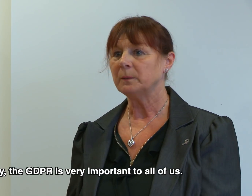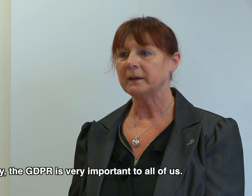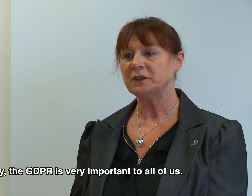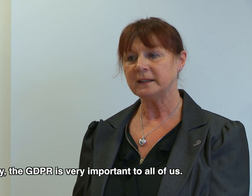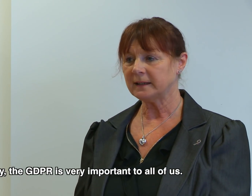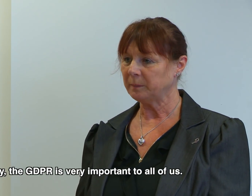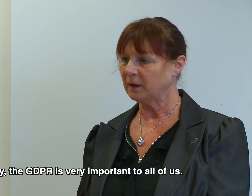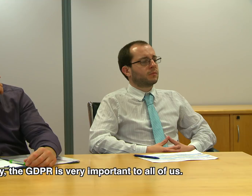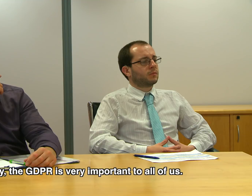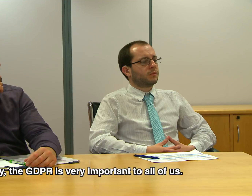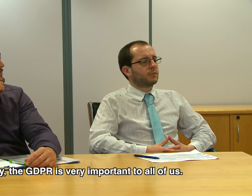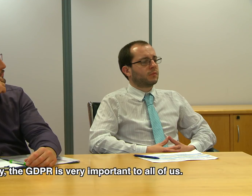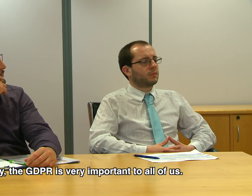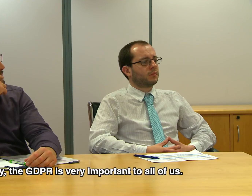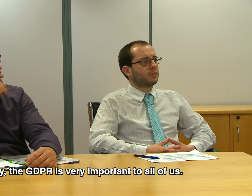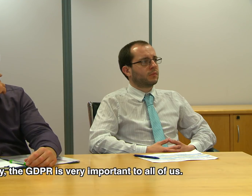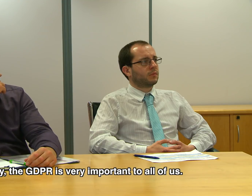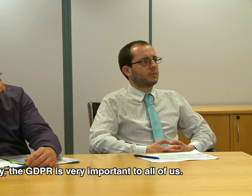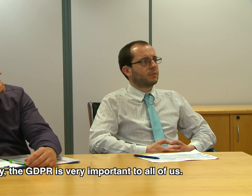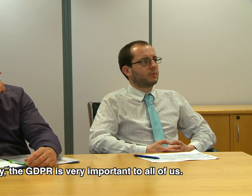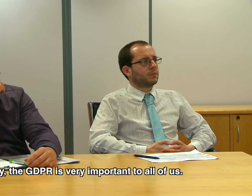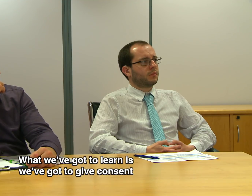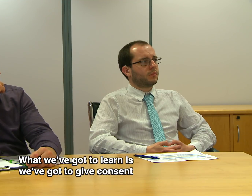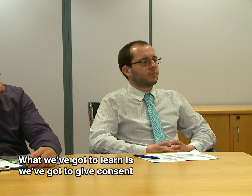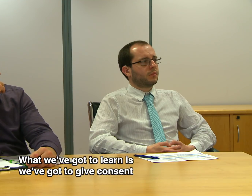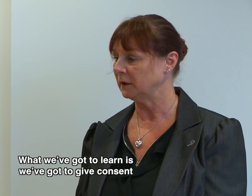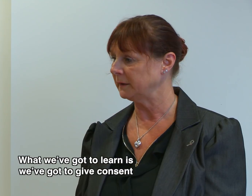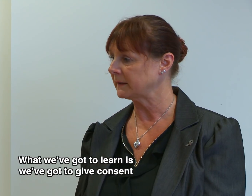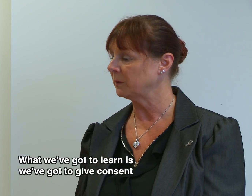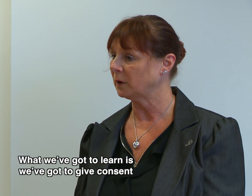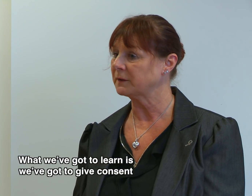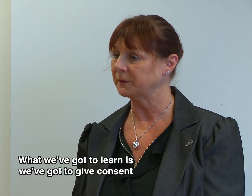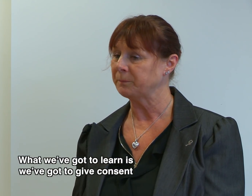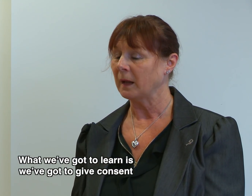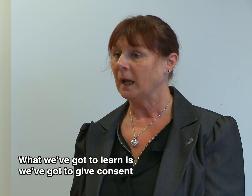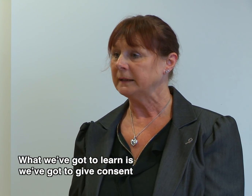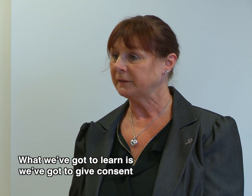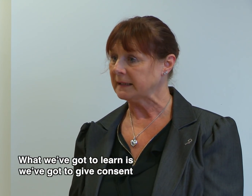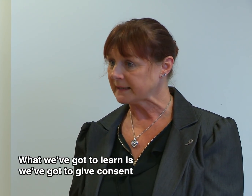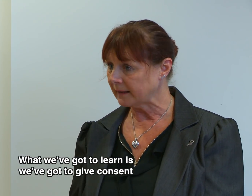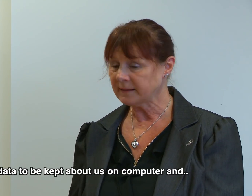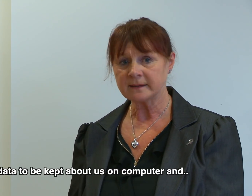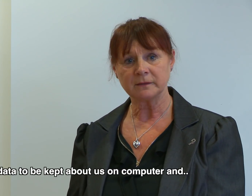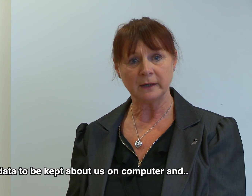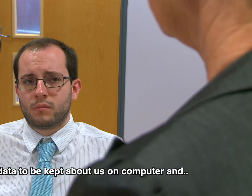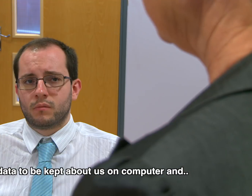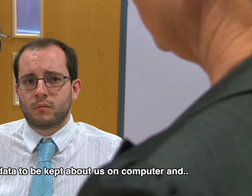Anyway, the GDPR is very important to all of us. What we've got to learn is we've got to give consent for any data